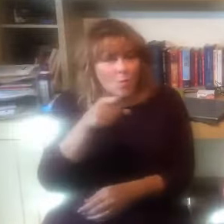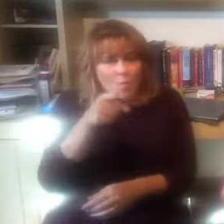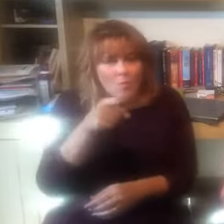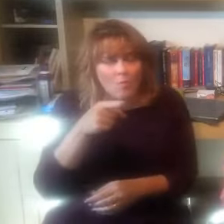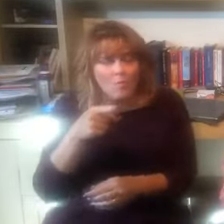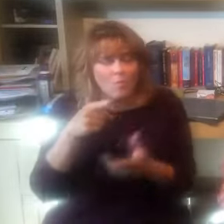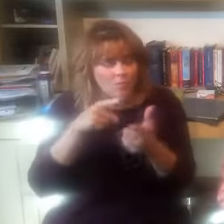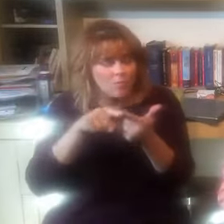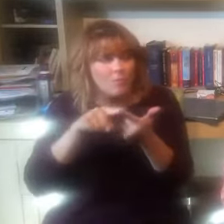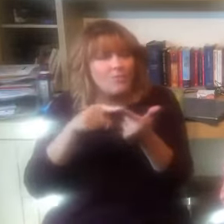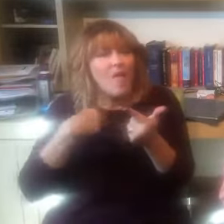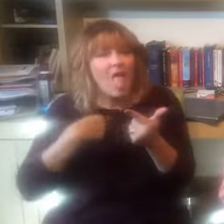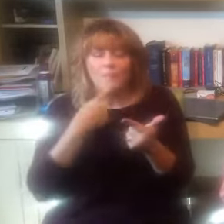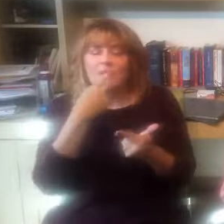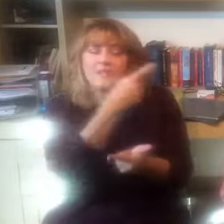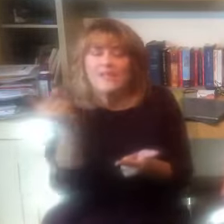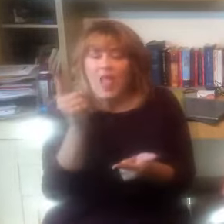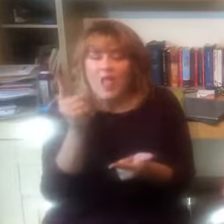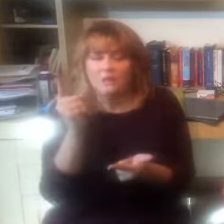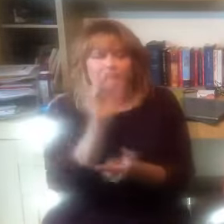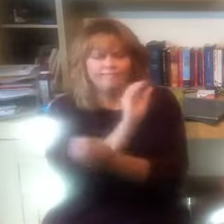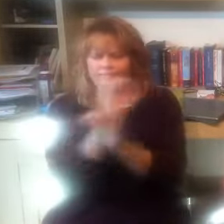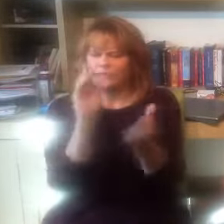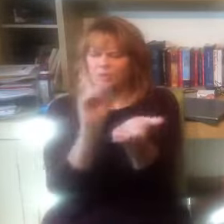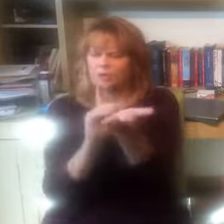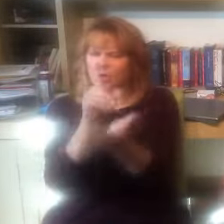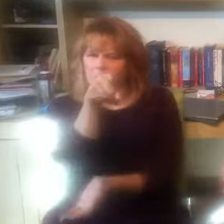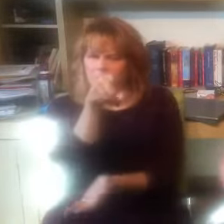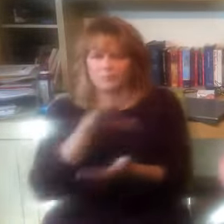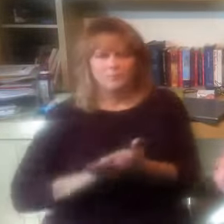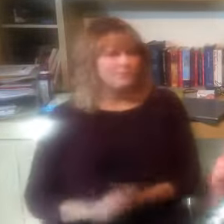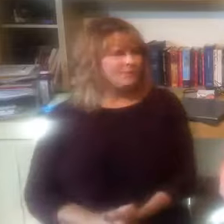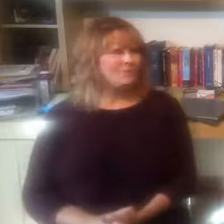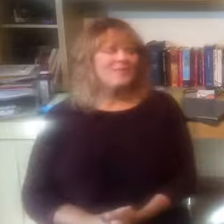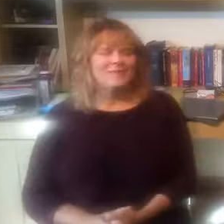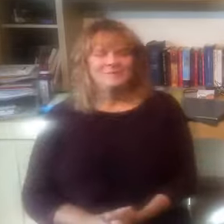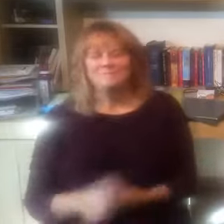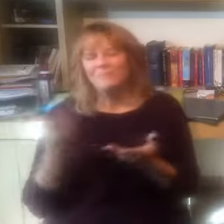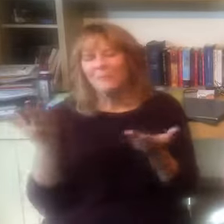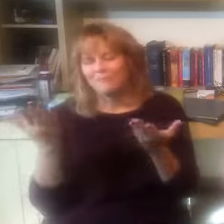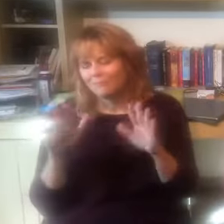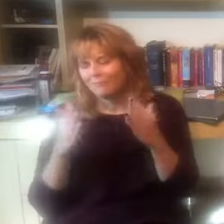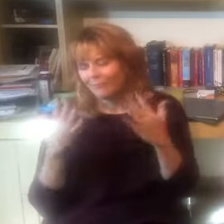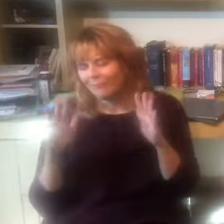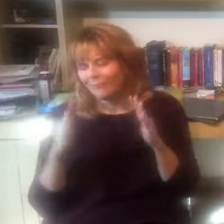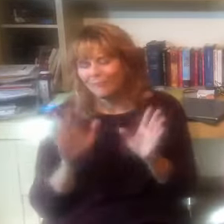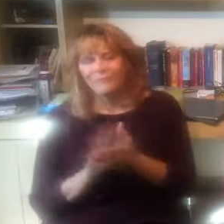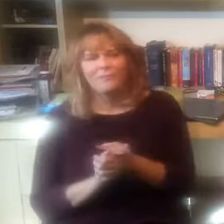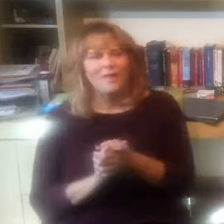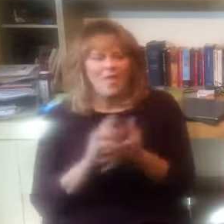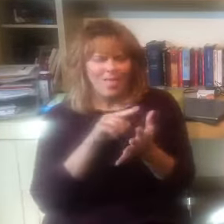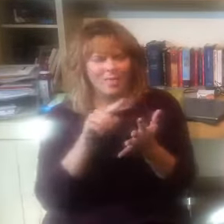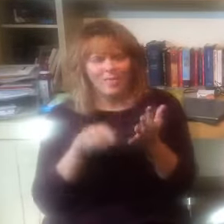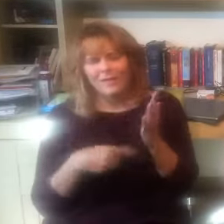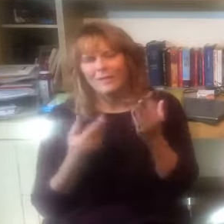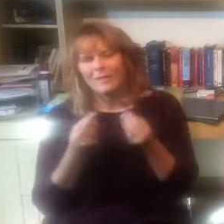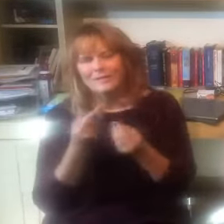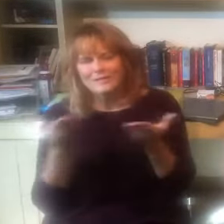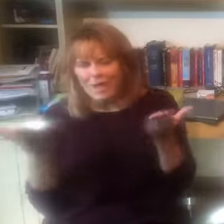or I'm going to tell them you're no doctor." Anyhow, he did that, and he did several things,